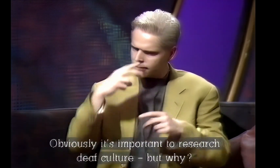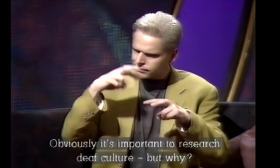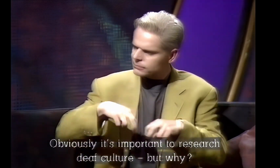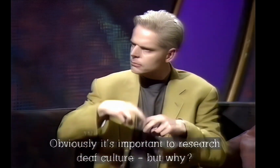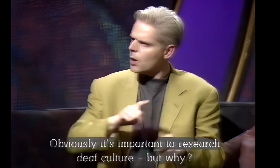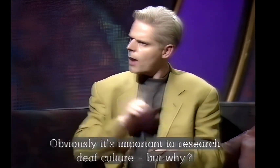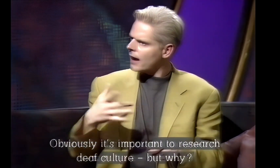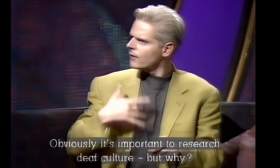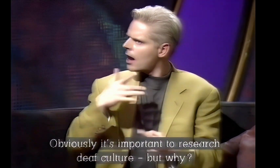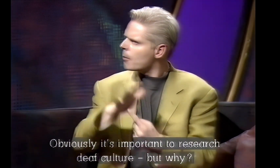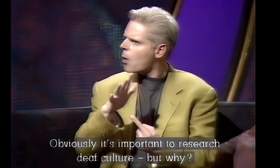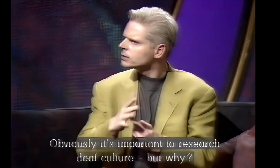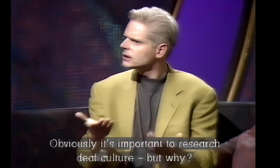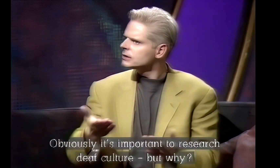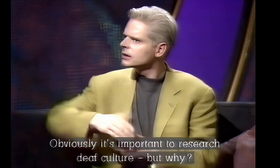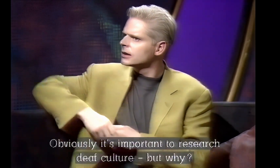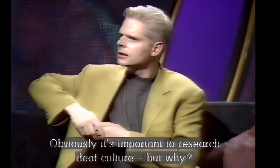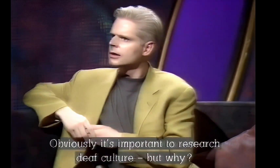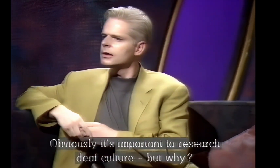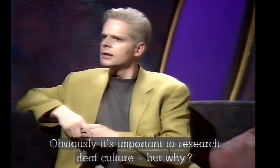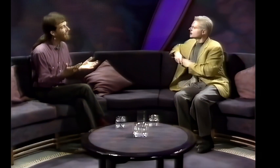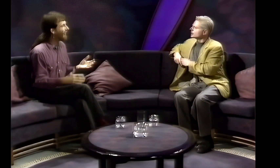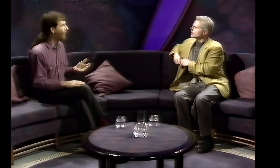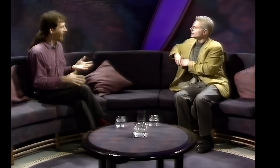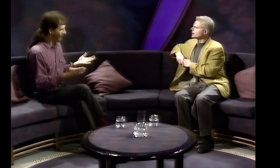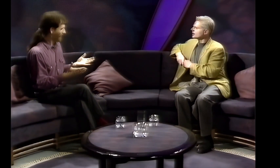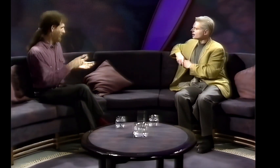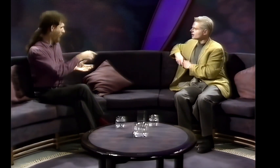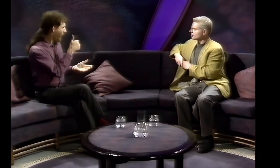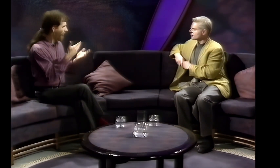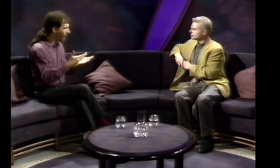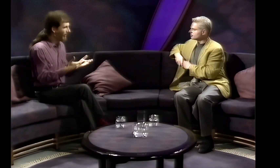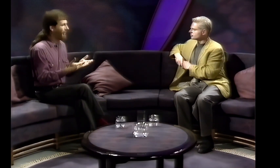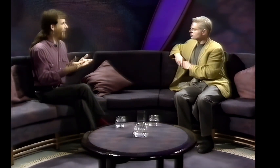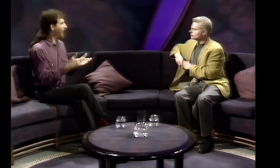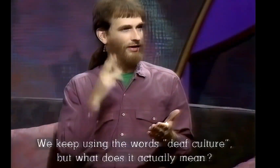So do you feel, obviously it's important to research deaf culture, but why?